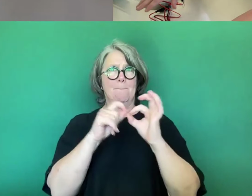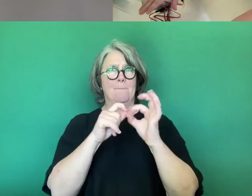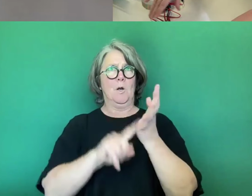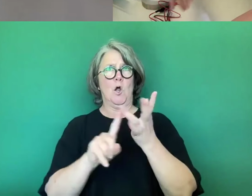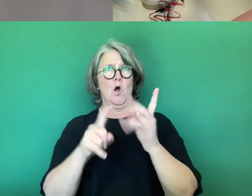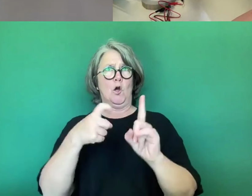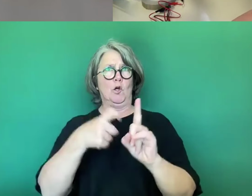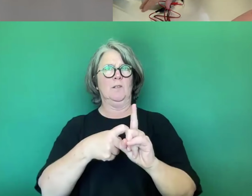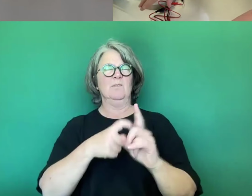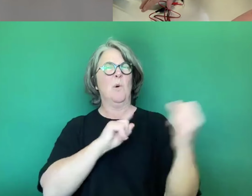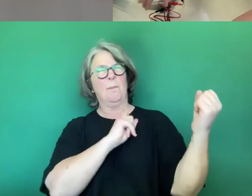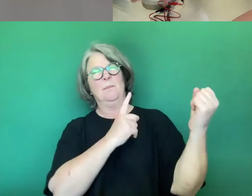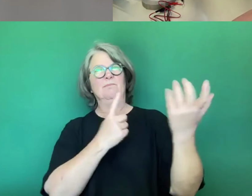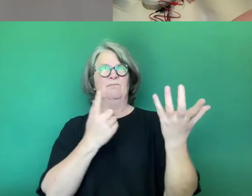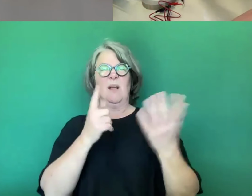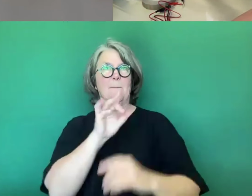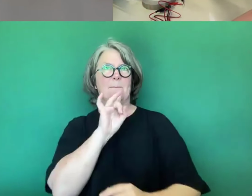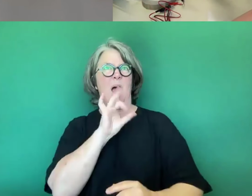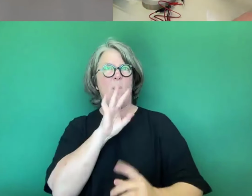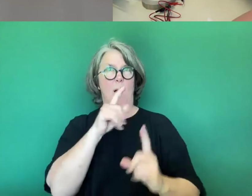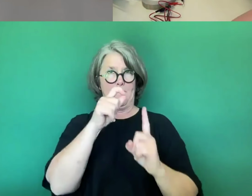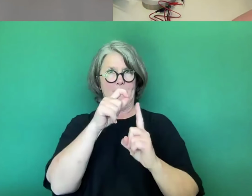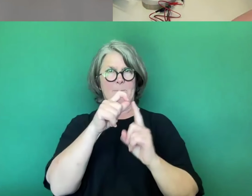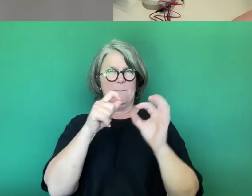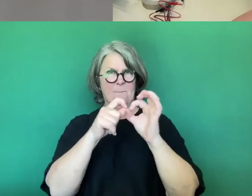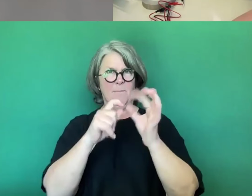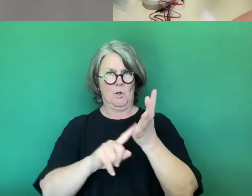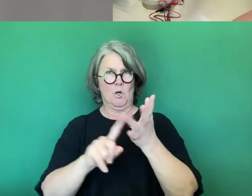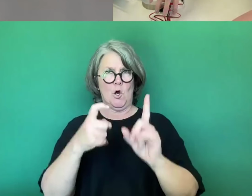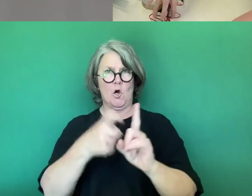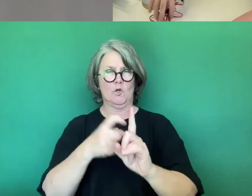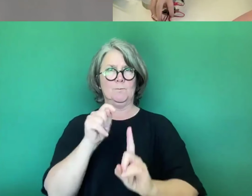can't remember, it's fine. There are videos online. You can go back and have another look.